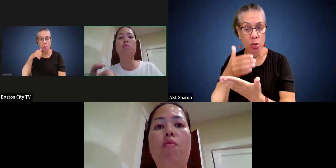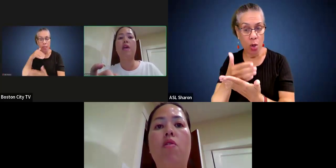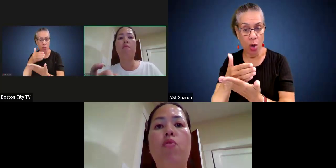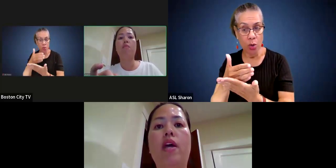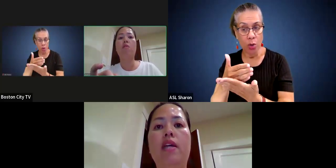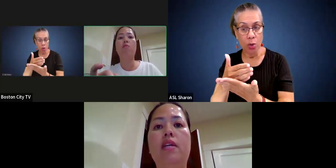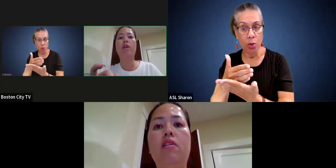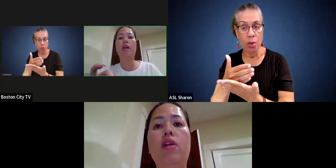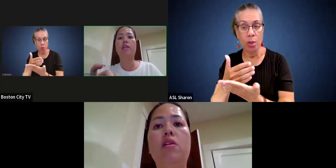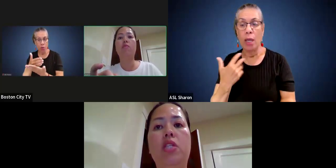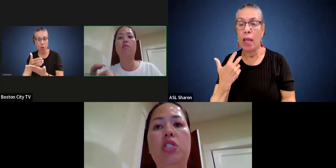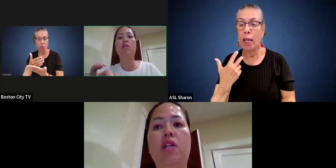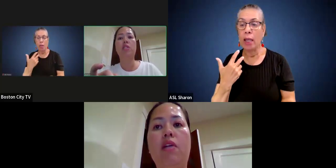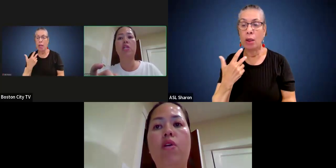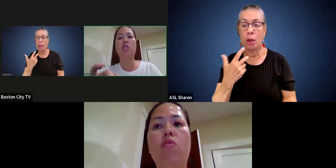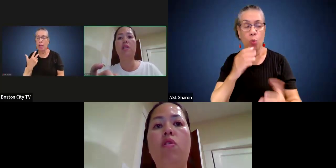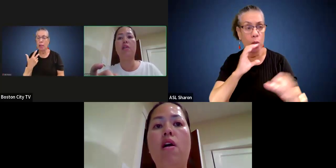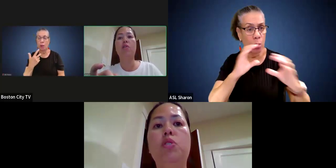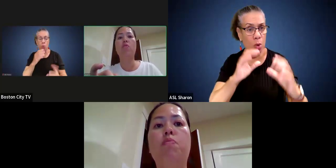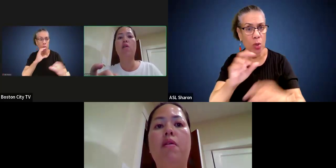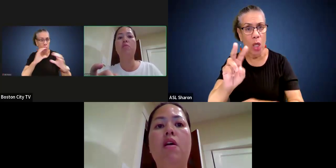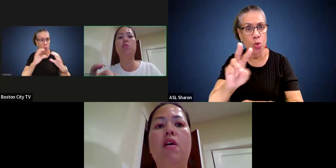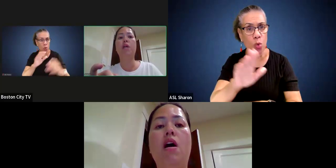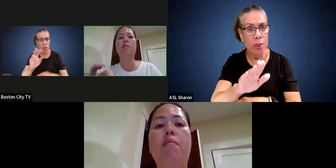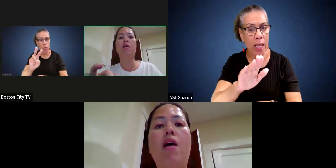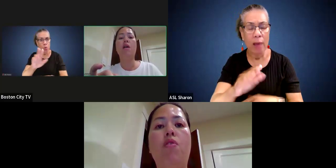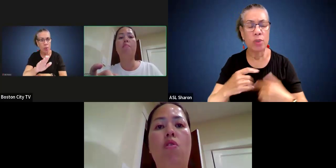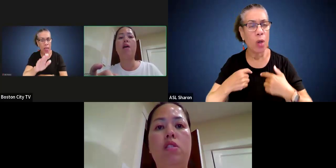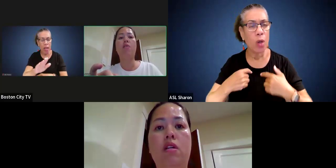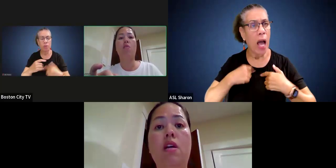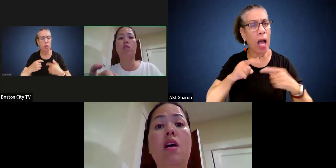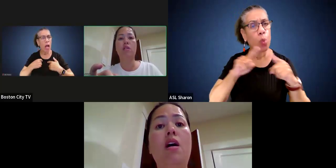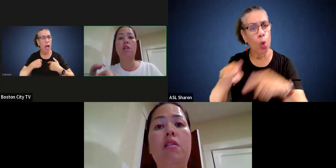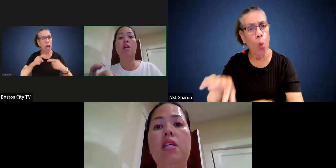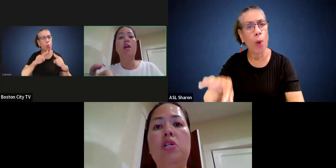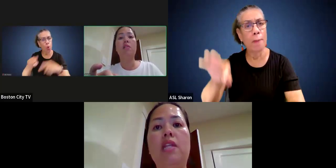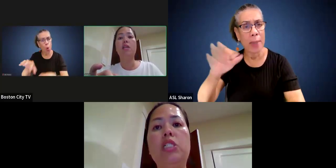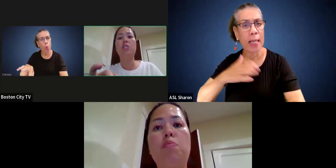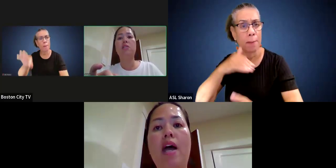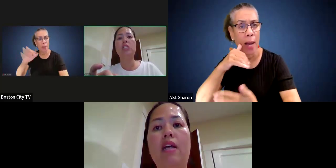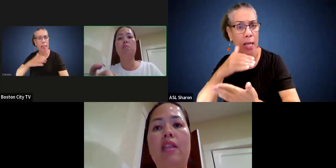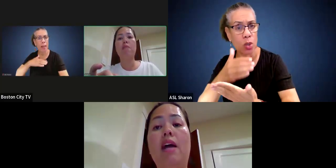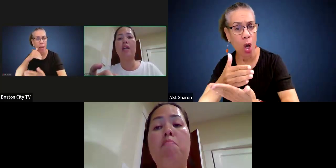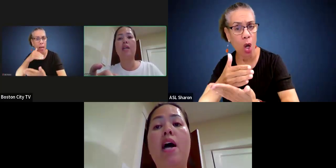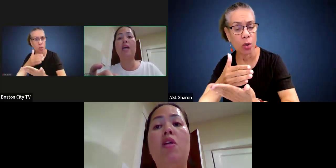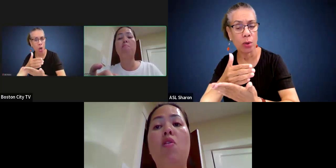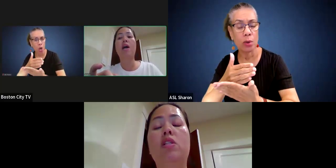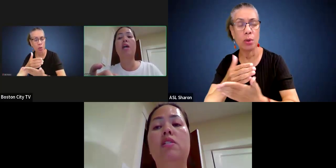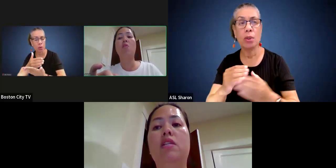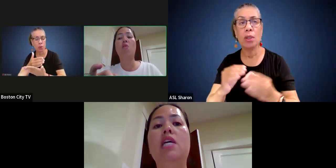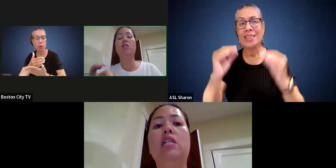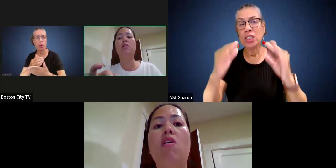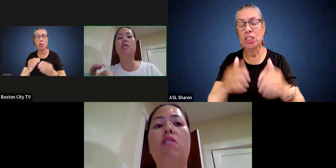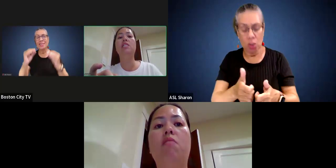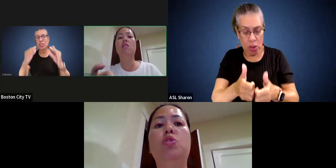p.m., we communicated with her teacher that we would come to pick up our daughter. Her teacher texted back that my